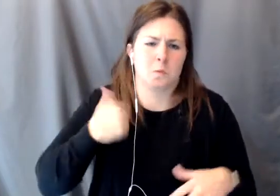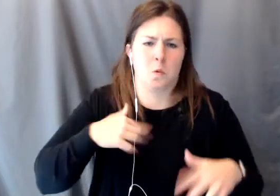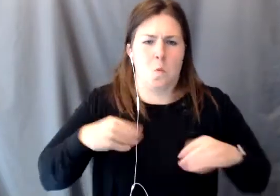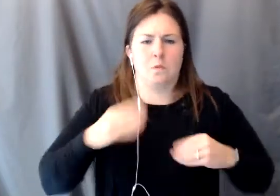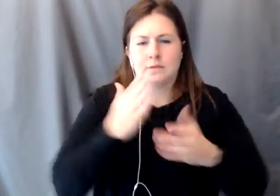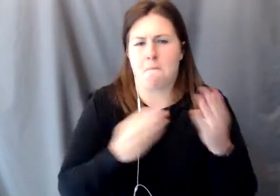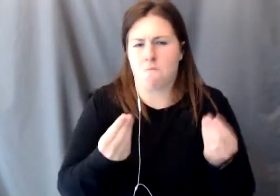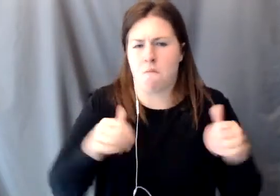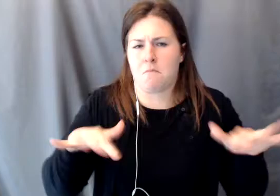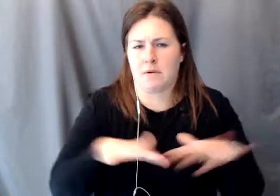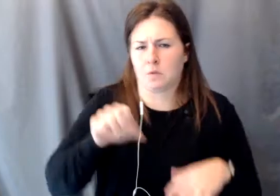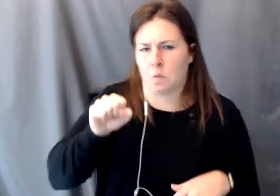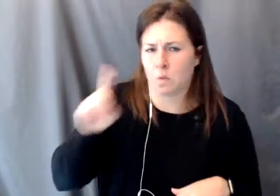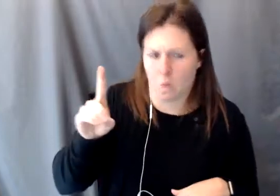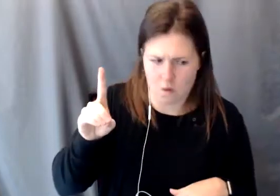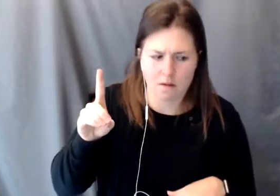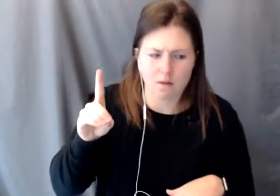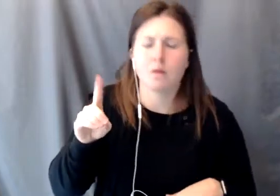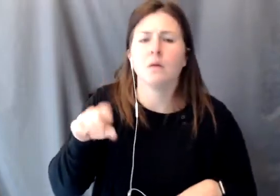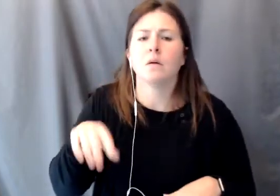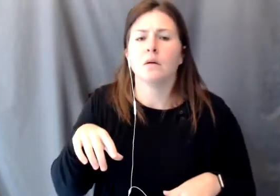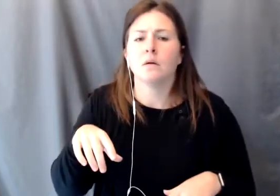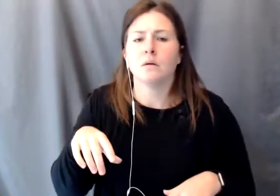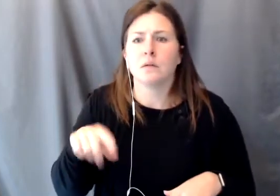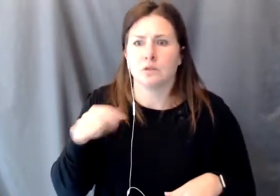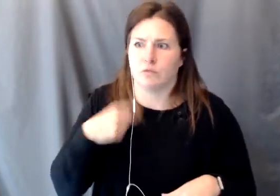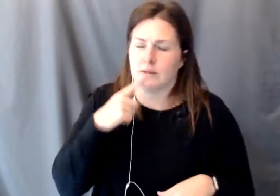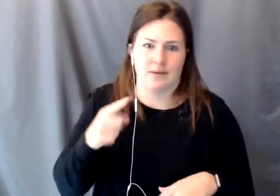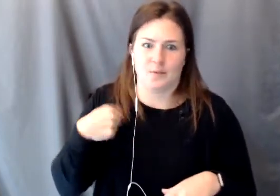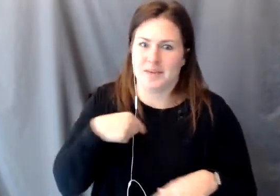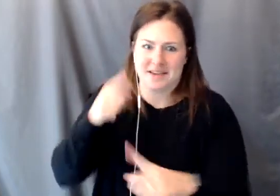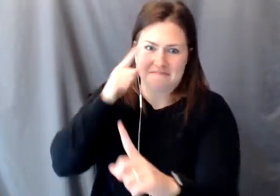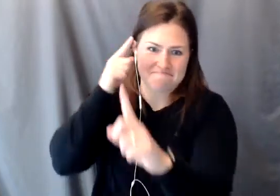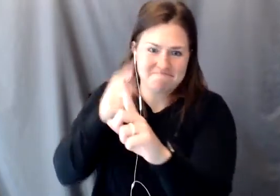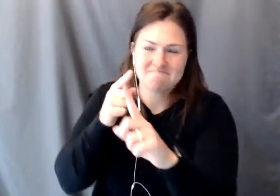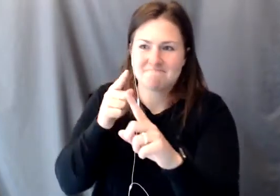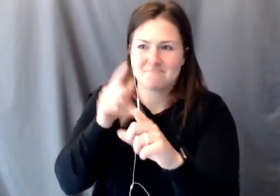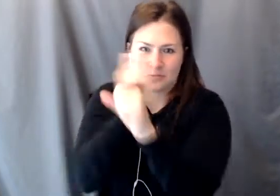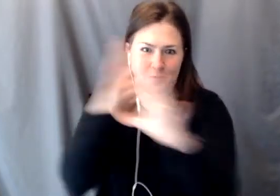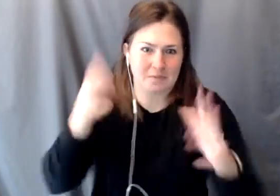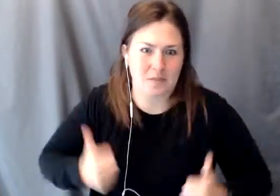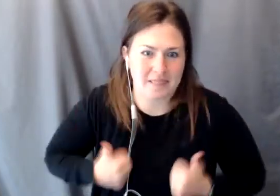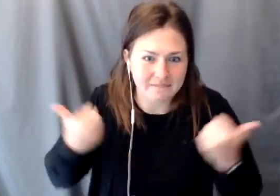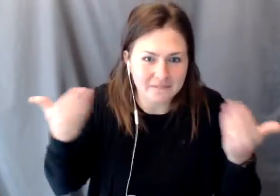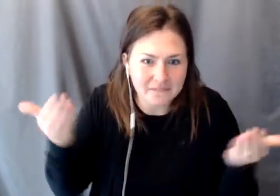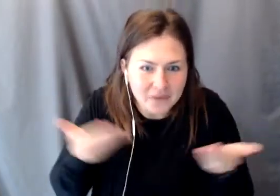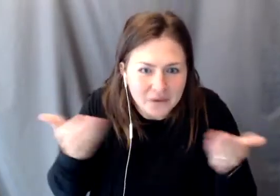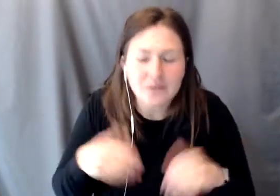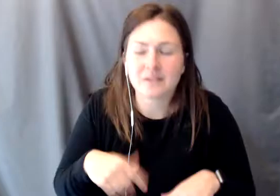it'd always been our dream to live out here. And I was able to retire from my job, and we came out here and